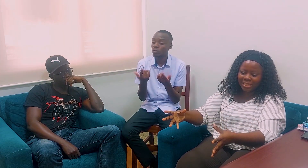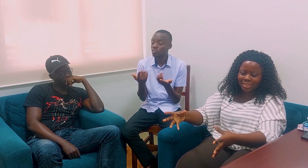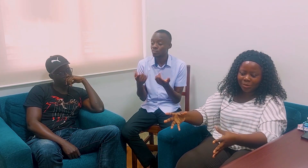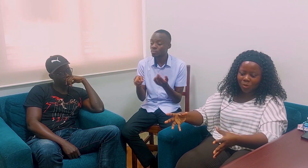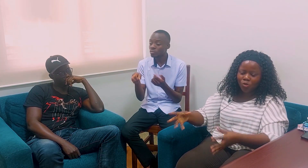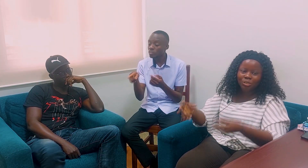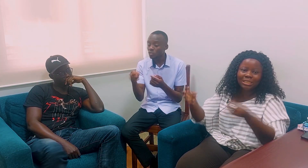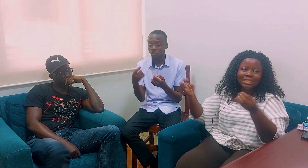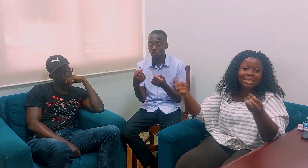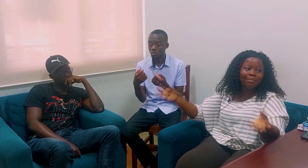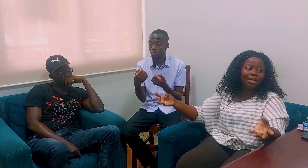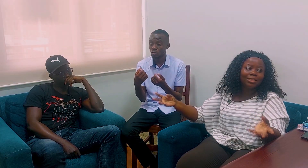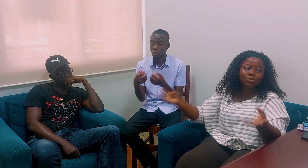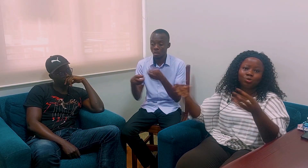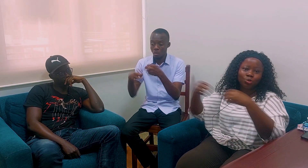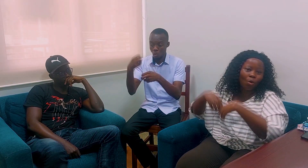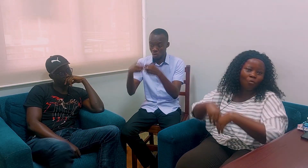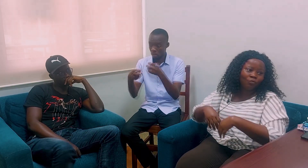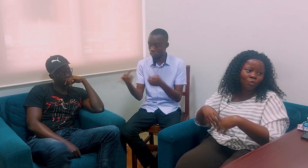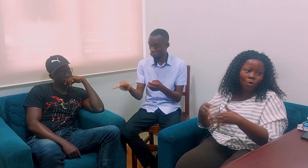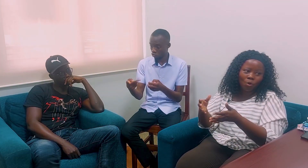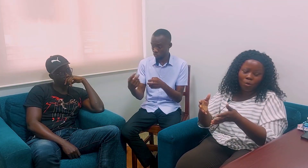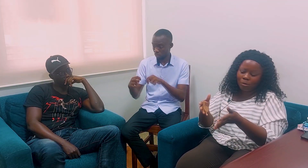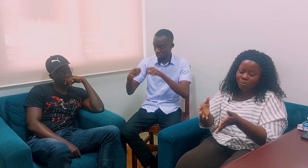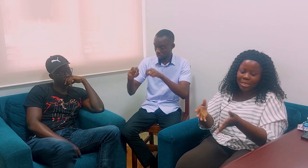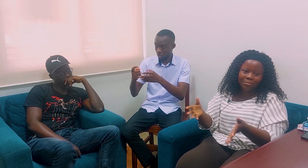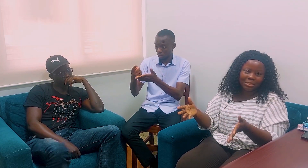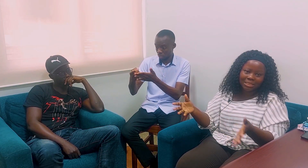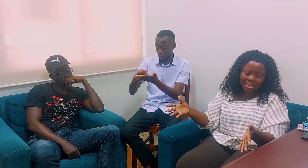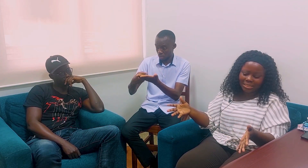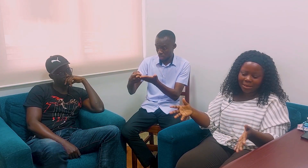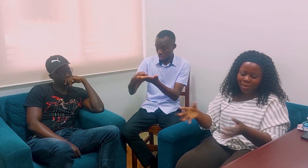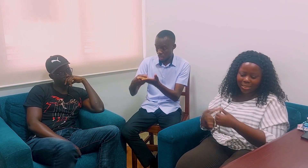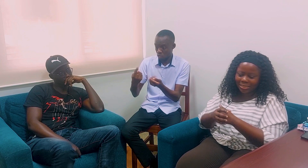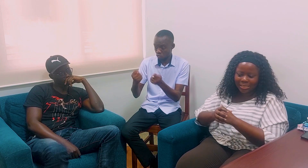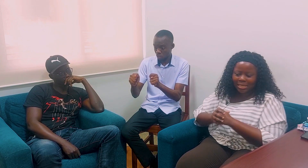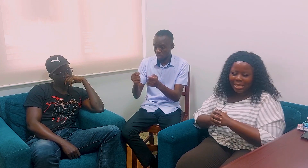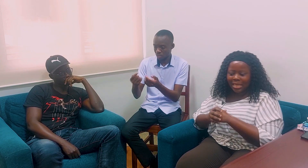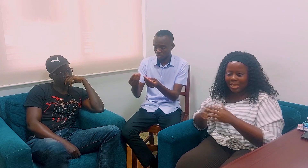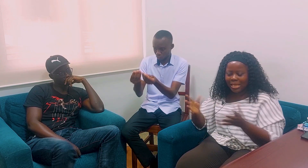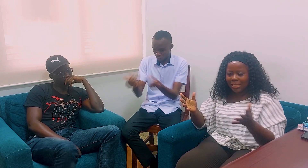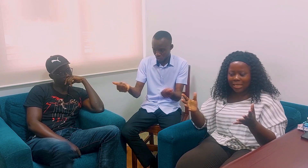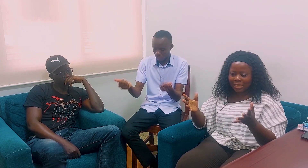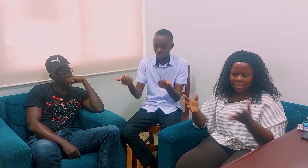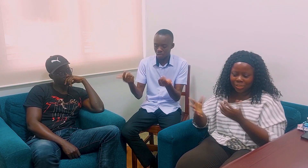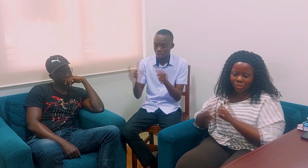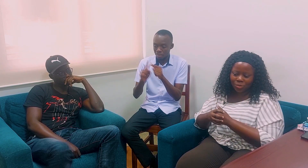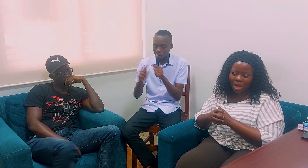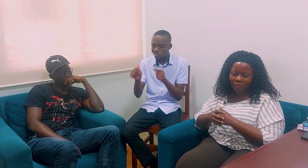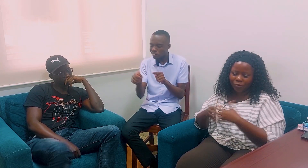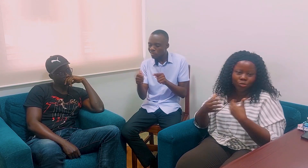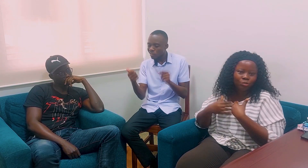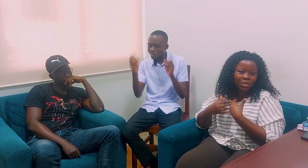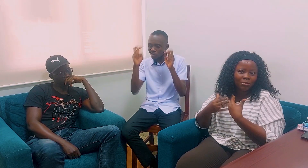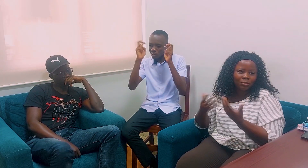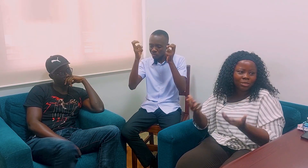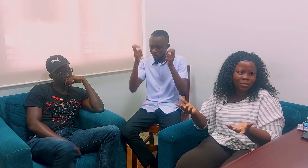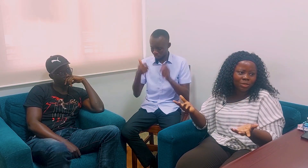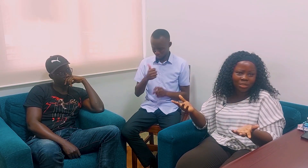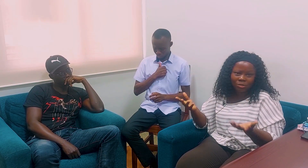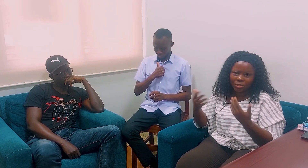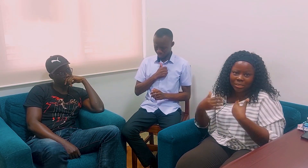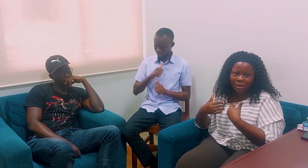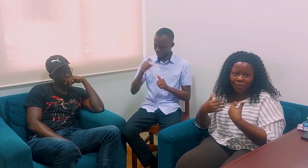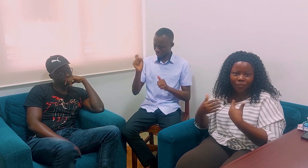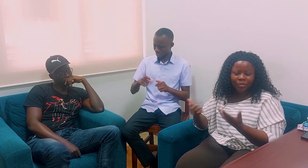conflict you need somebody to solve or be a mediator, but any other issue you have, you should be able to